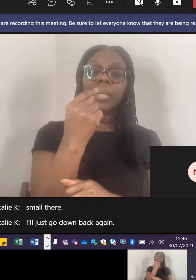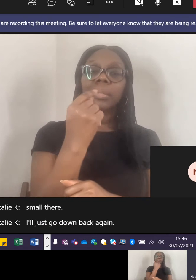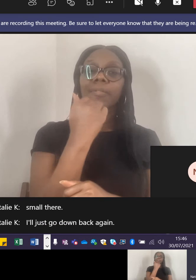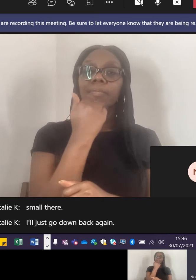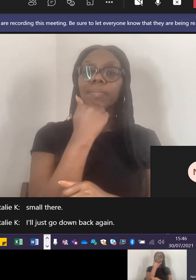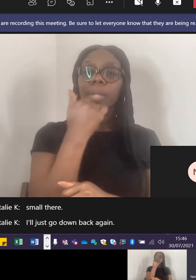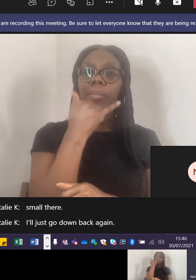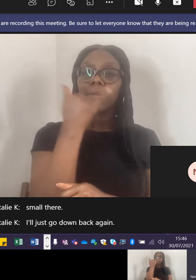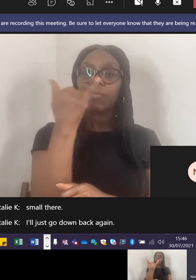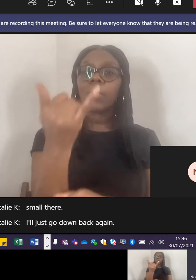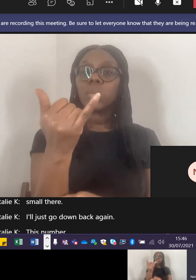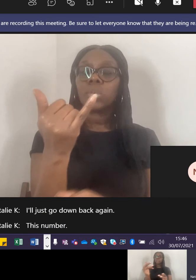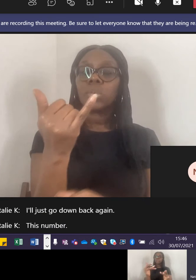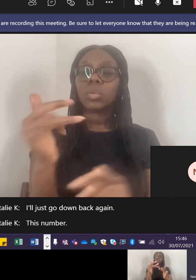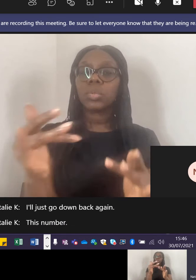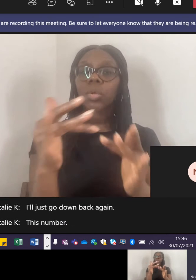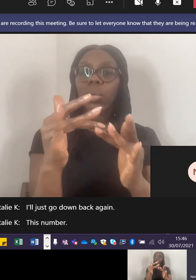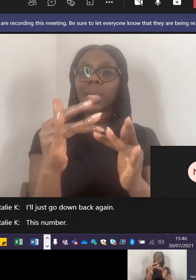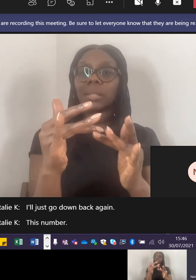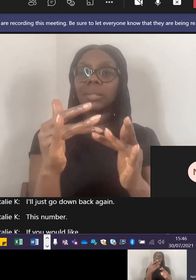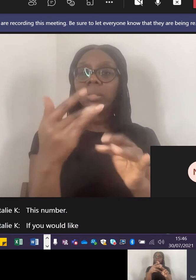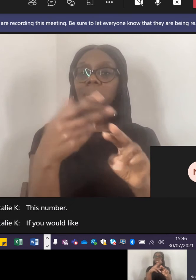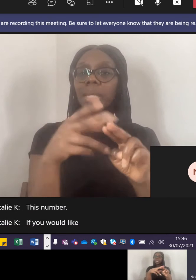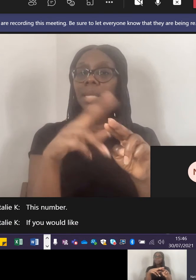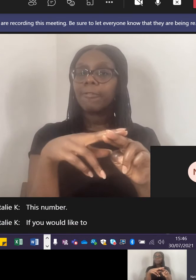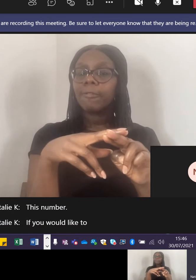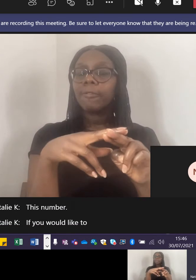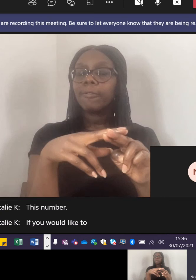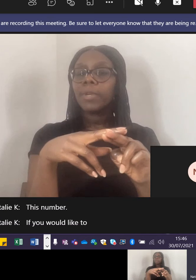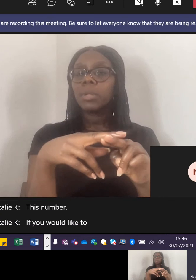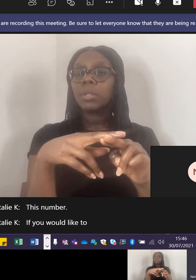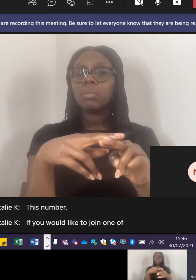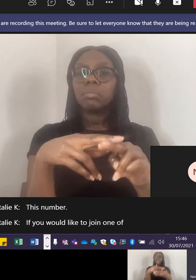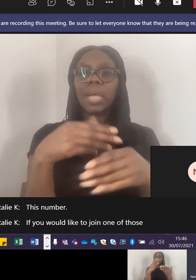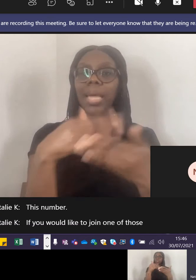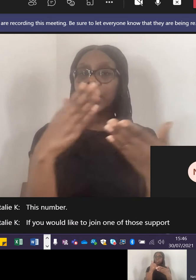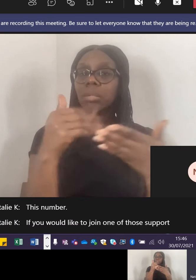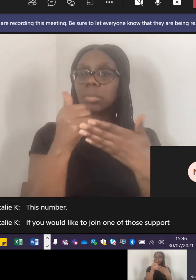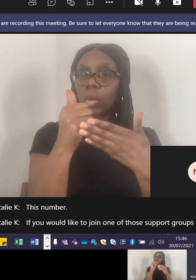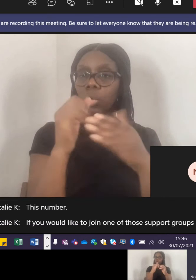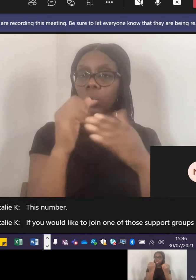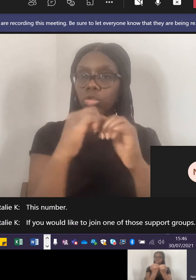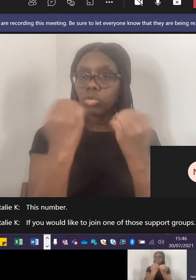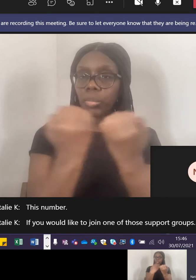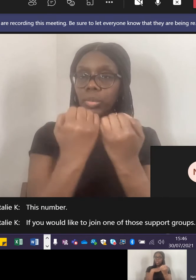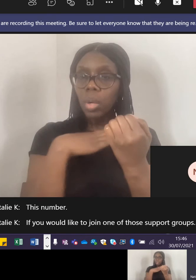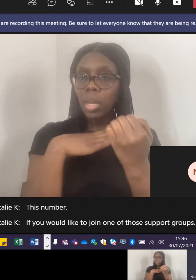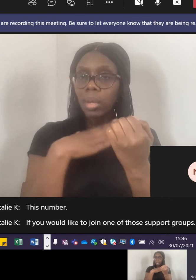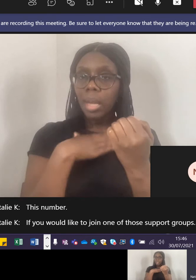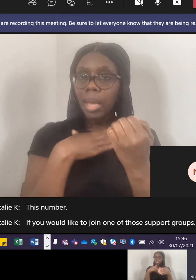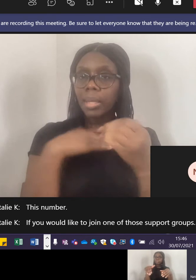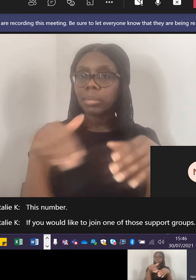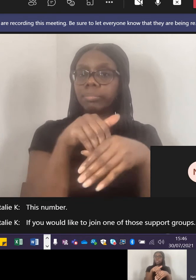This number, if you would like to join one of those support groups,